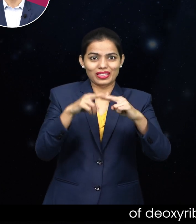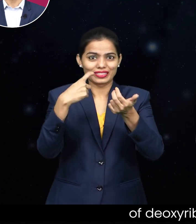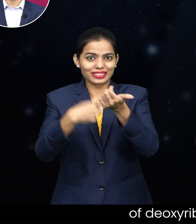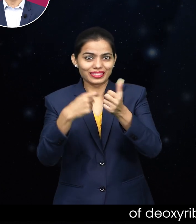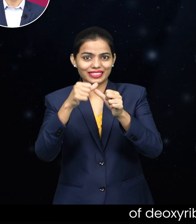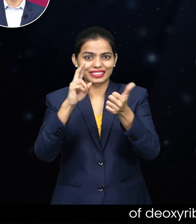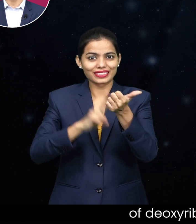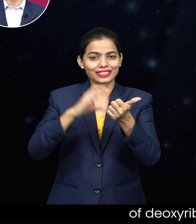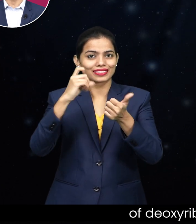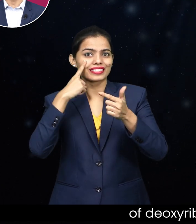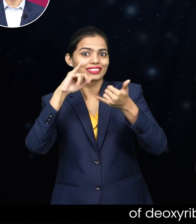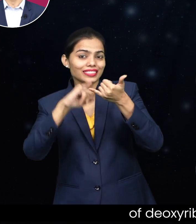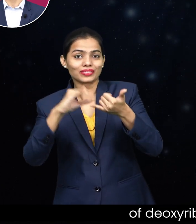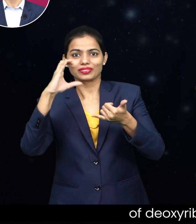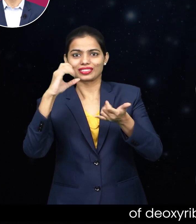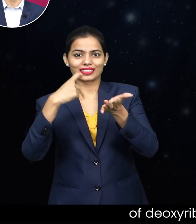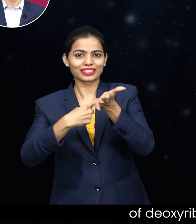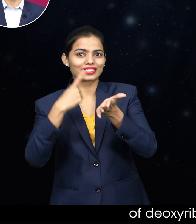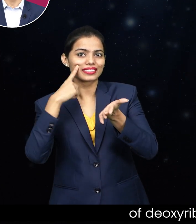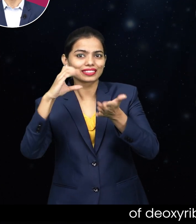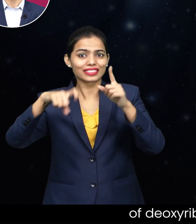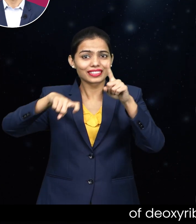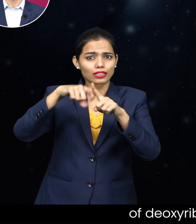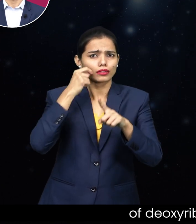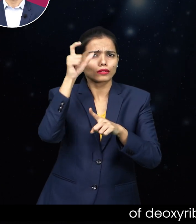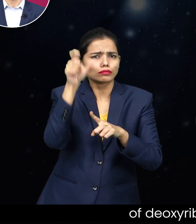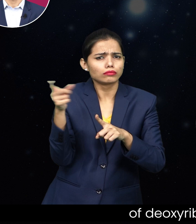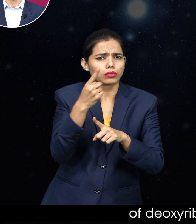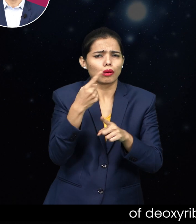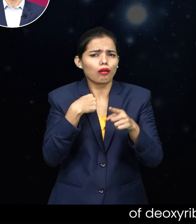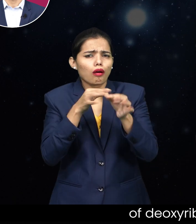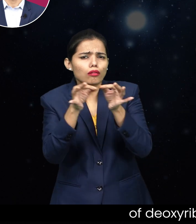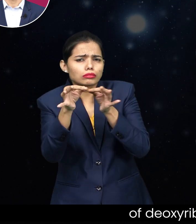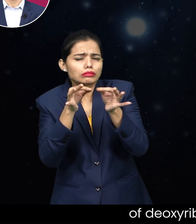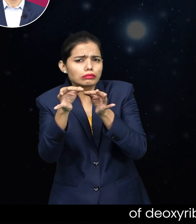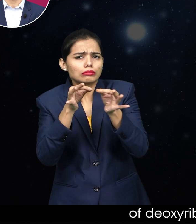of deoxyribonucleic acid or DNA.